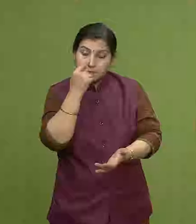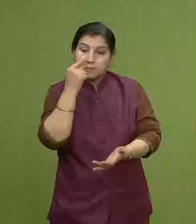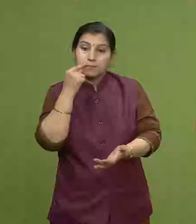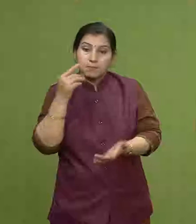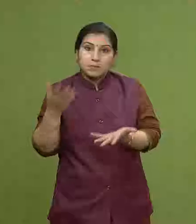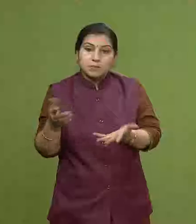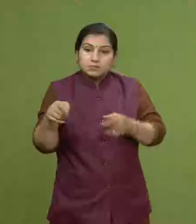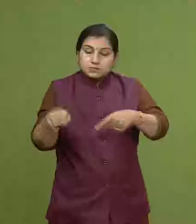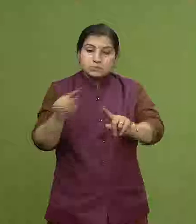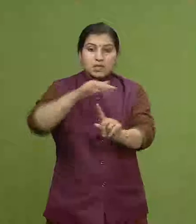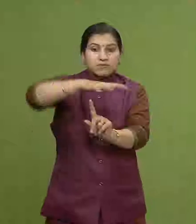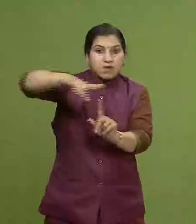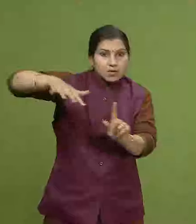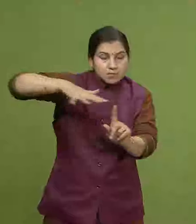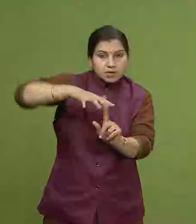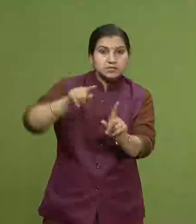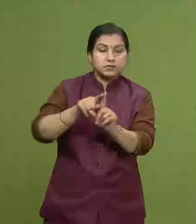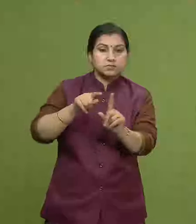in environment and society.